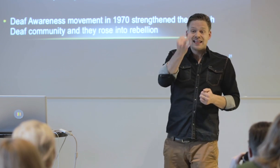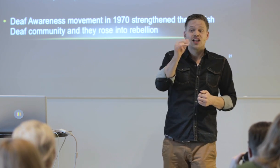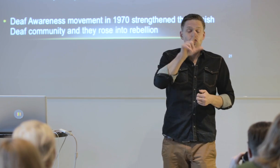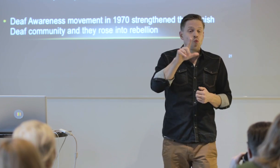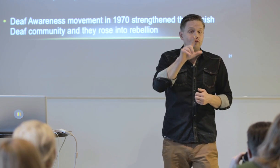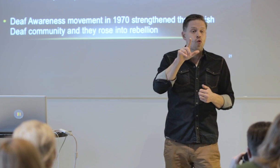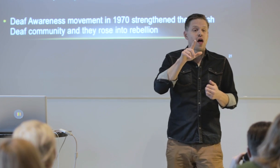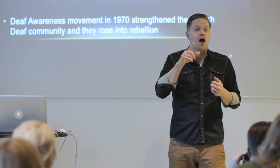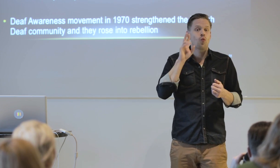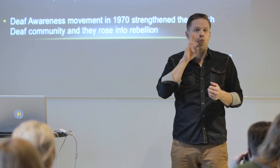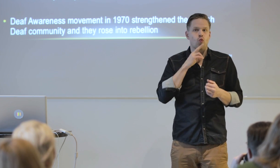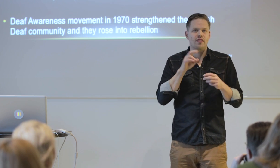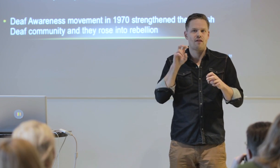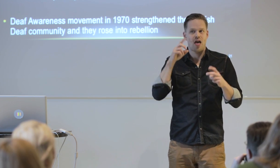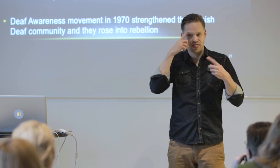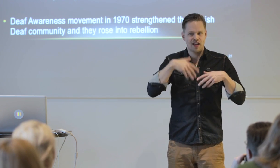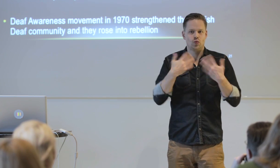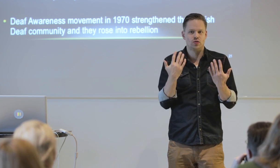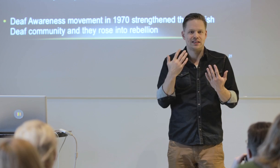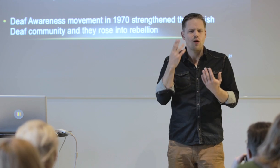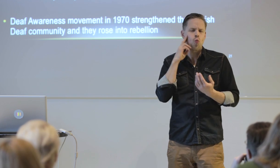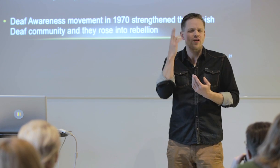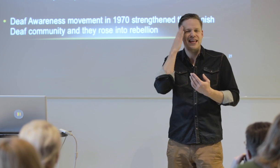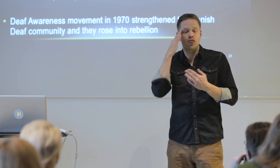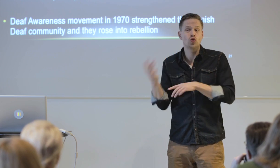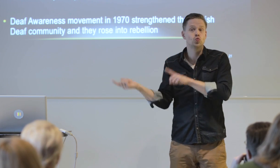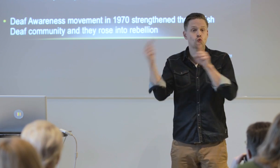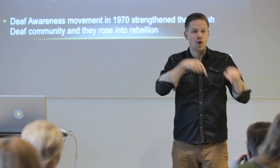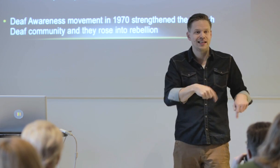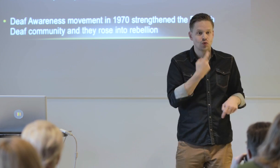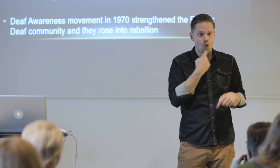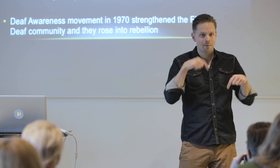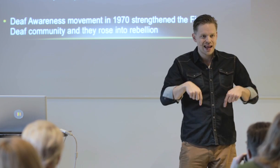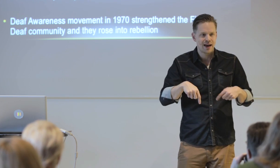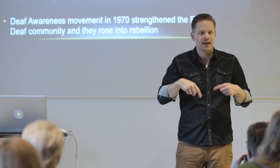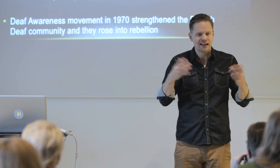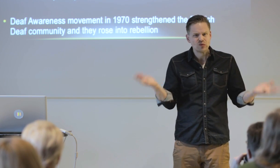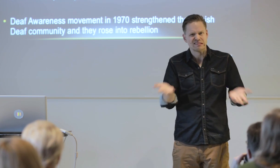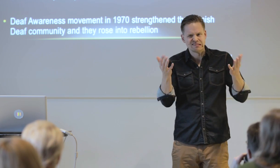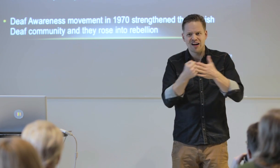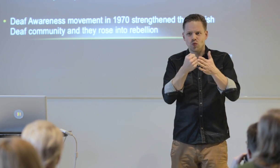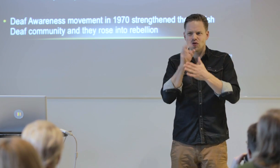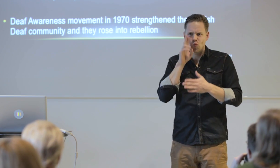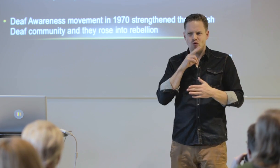So in the 70s, it was time that the deaf realized, and also